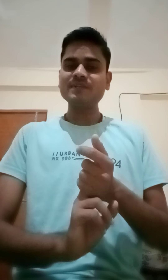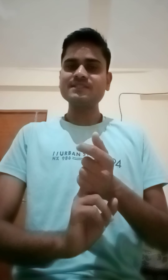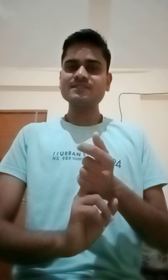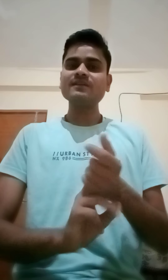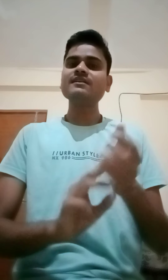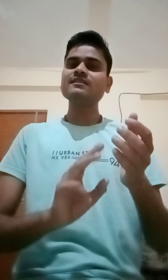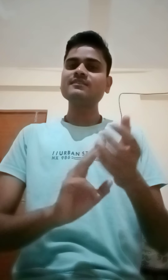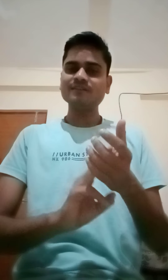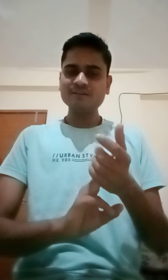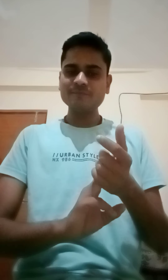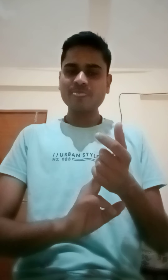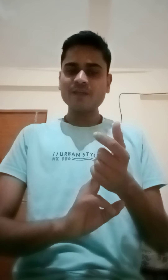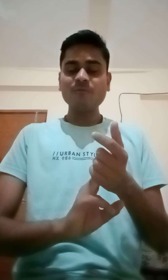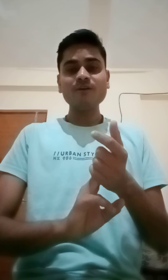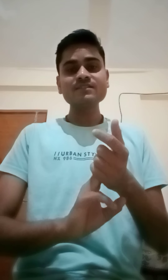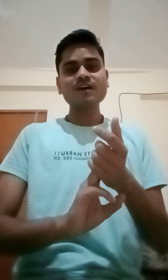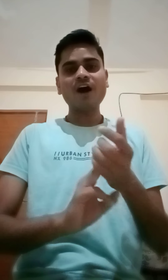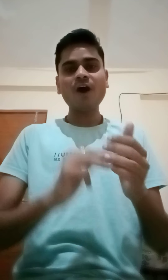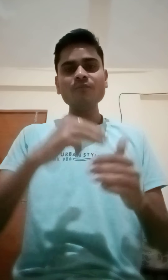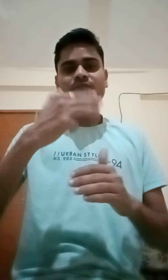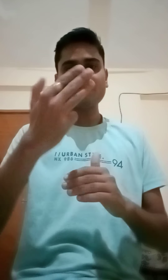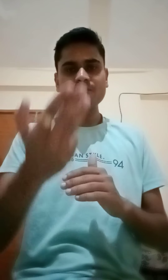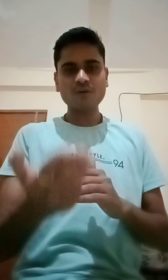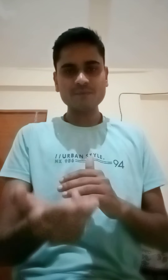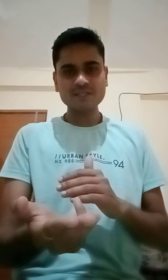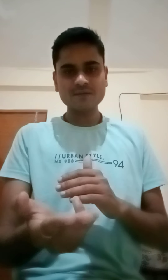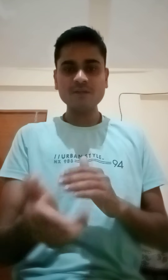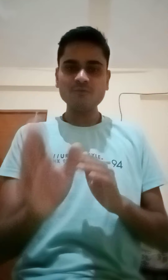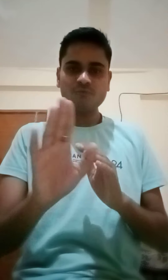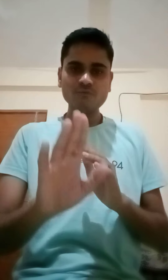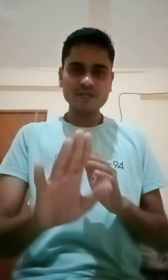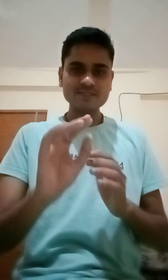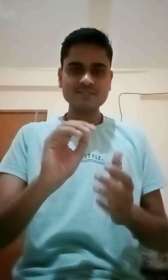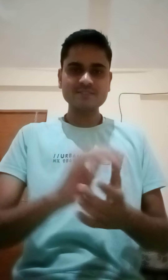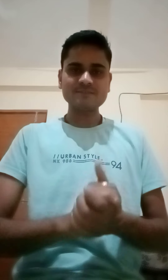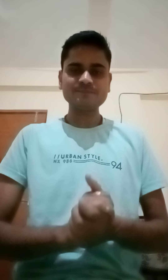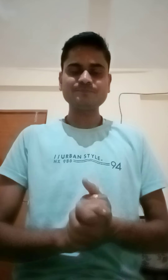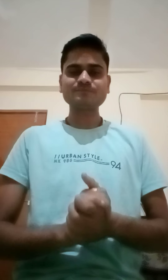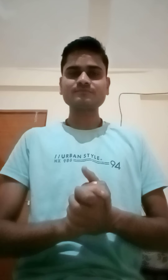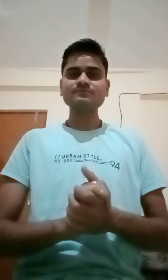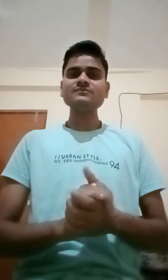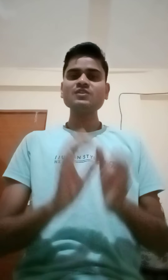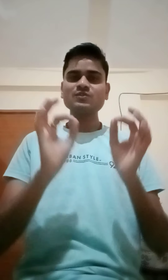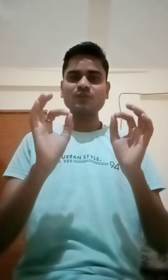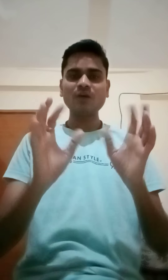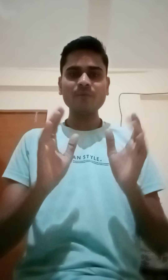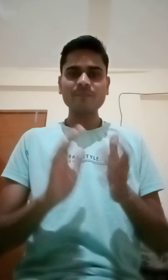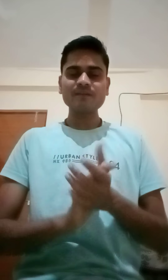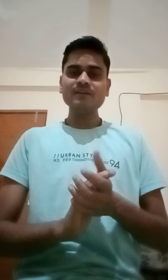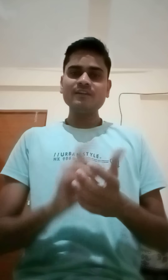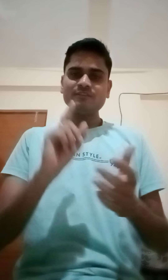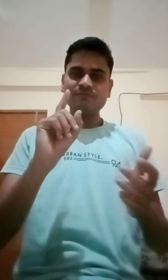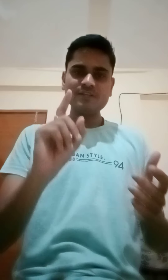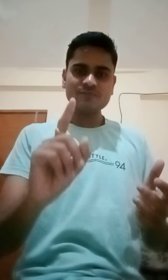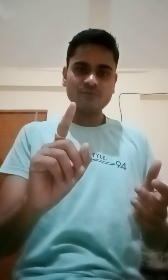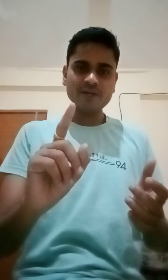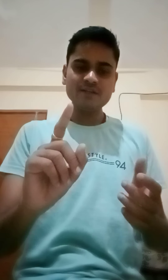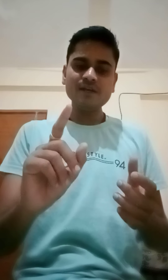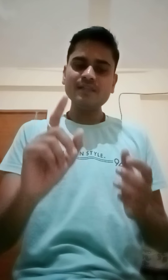optics. Third one is how the fiber optic cable works. So now the first point, that